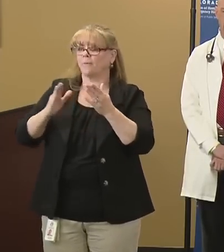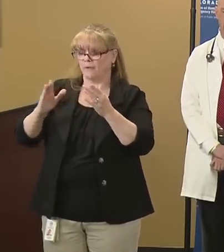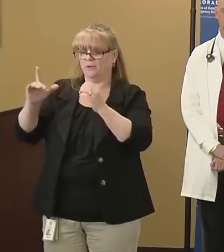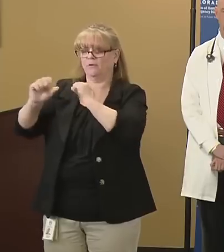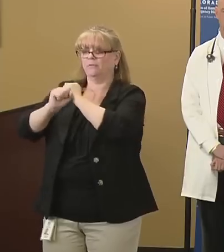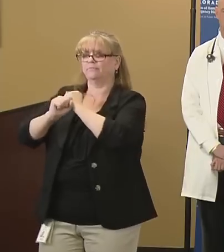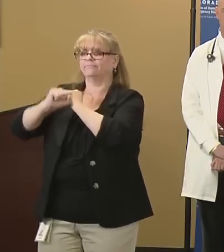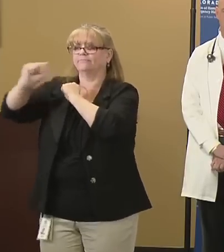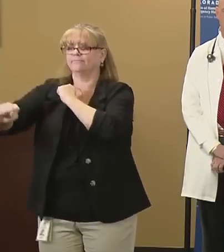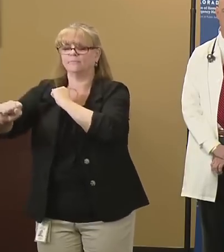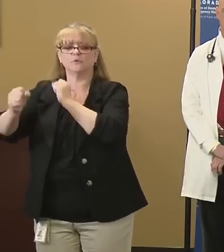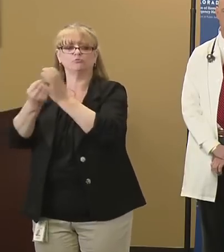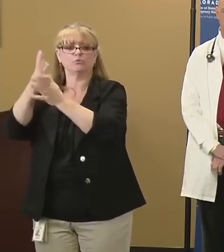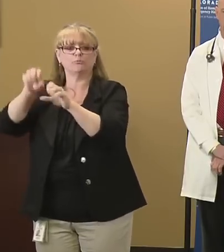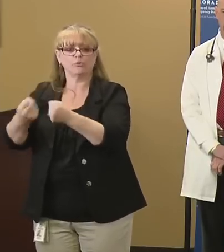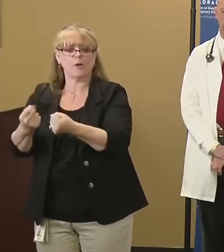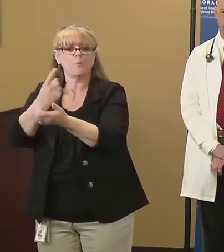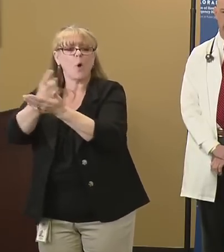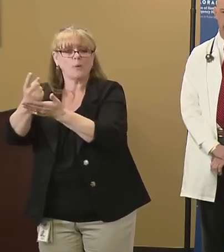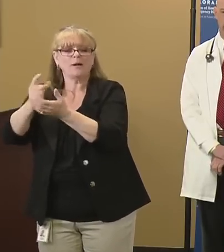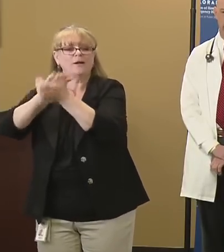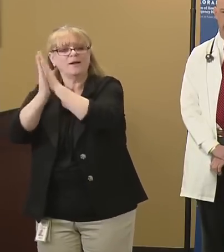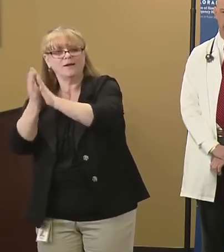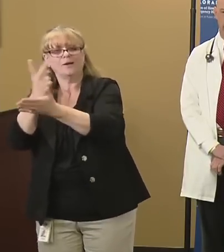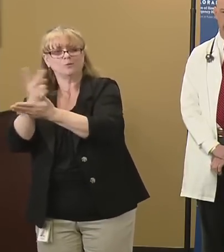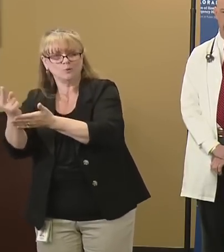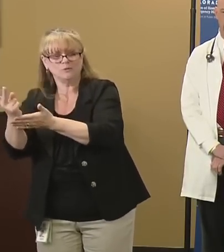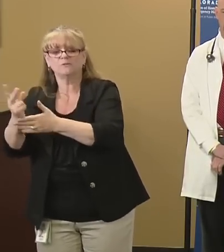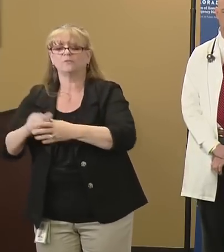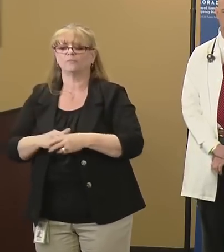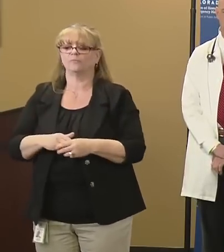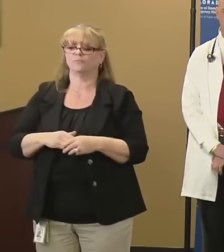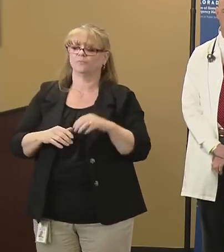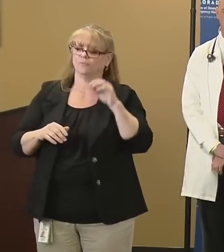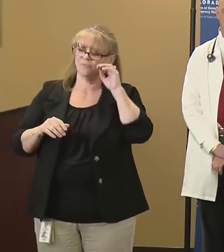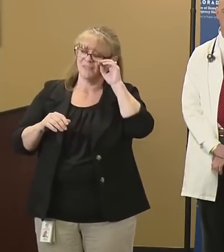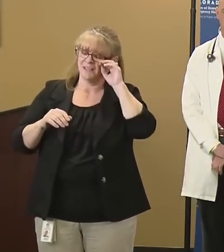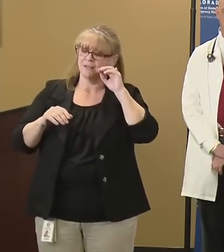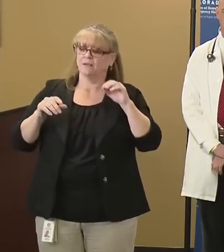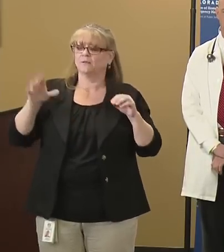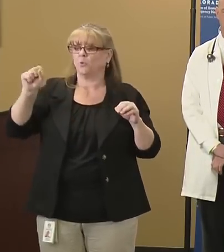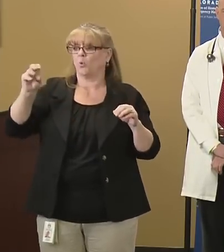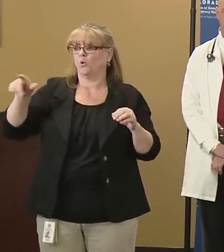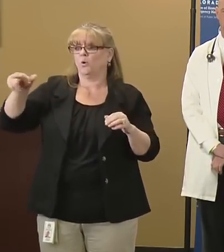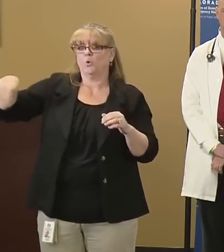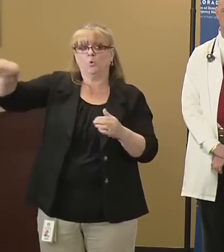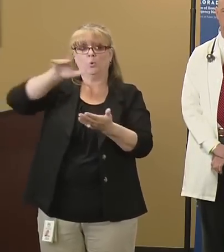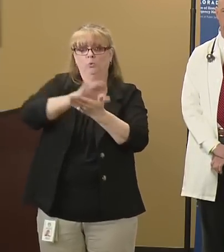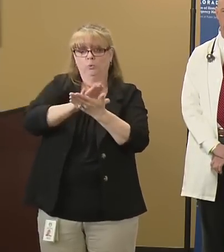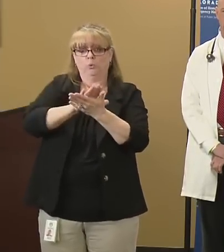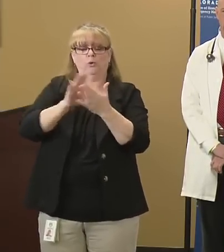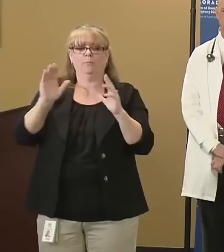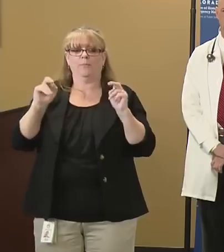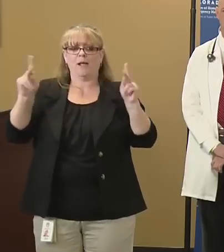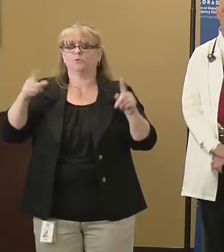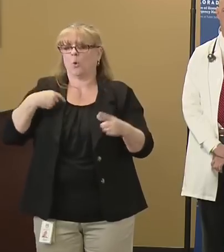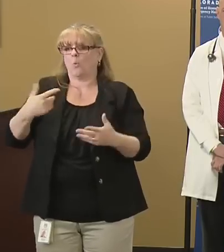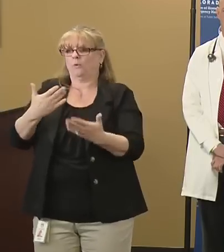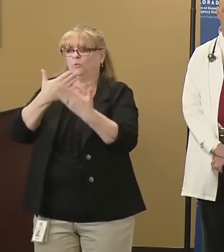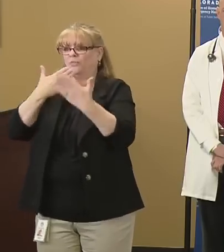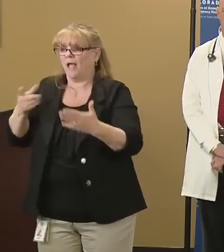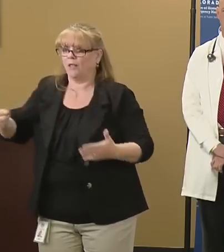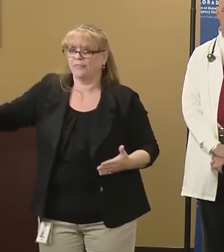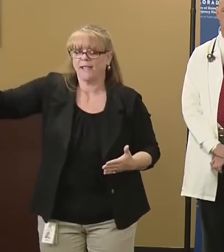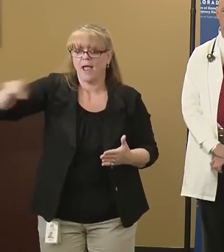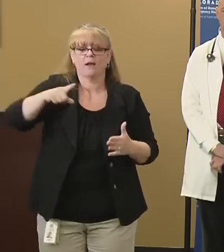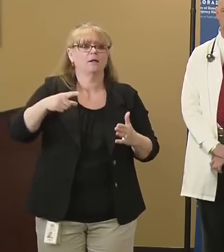week because they want a little bit more time to prepare. But the districts that are back, thank you for getting back. It's great to have those kids learning. It's a